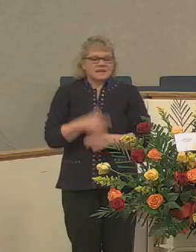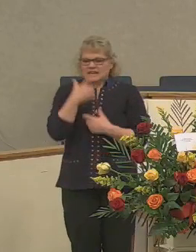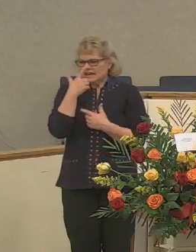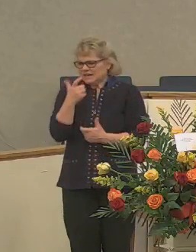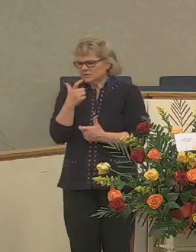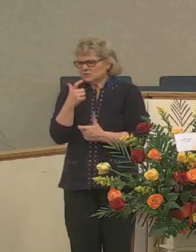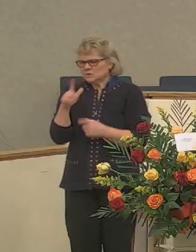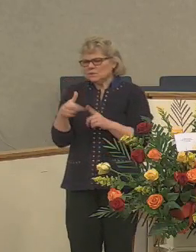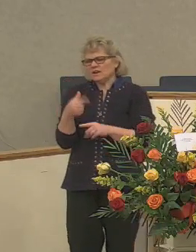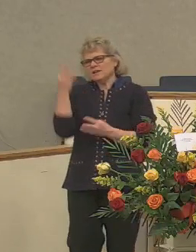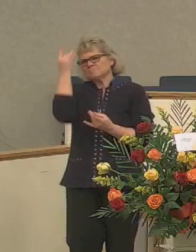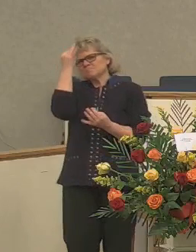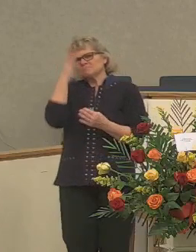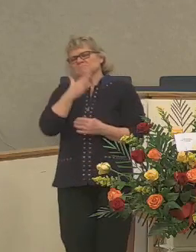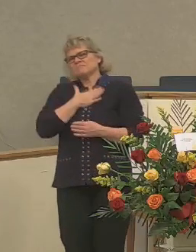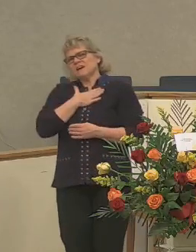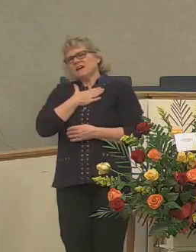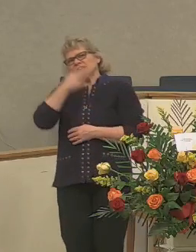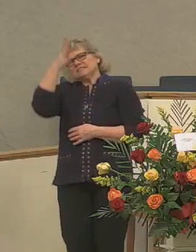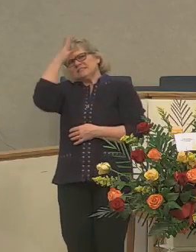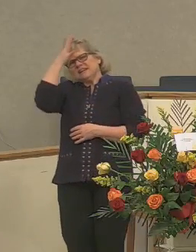Interesting, when I thought about my dad's life,